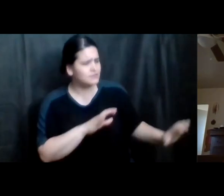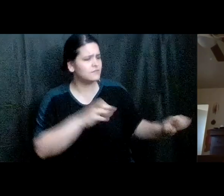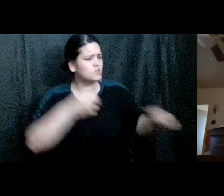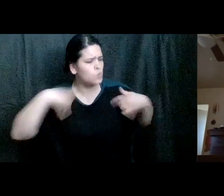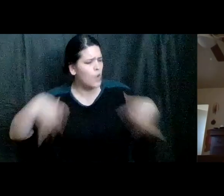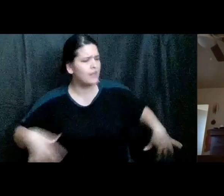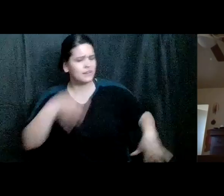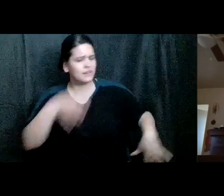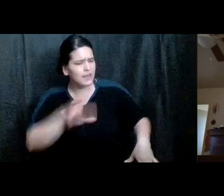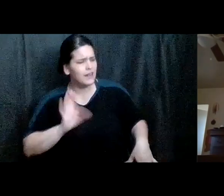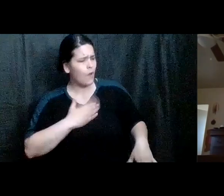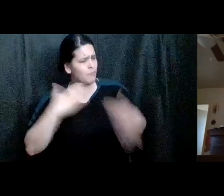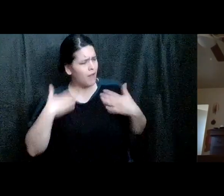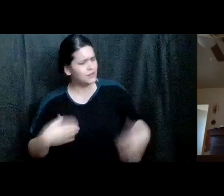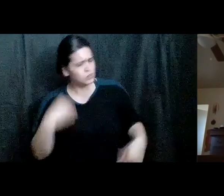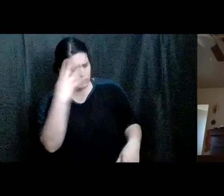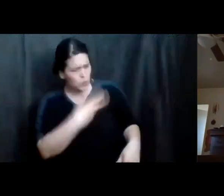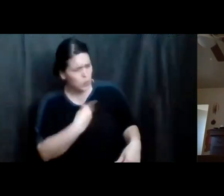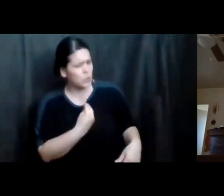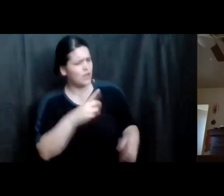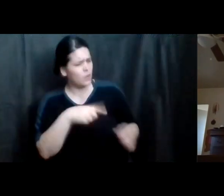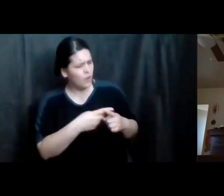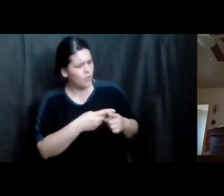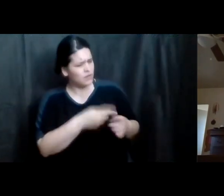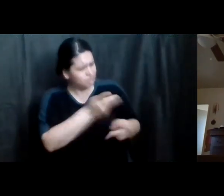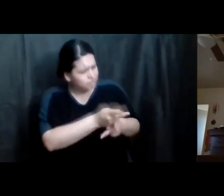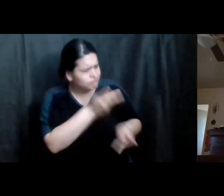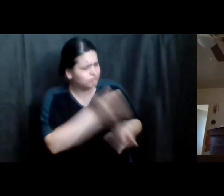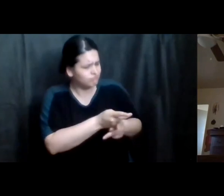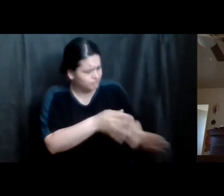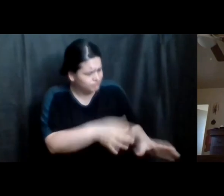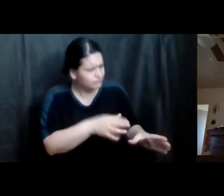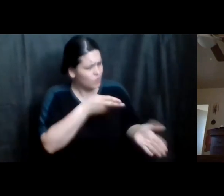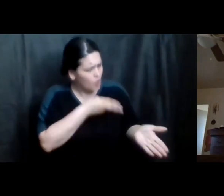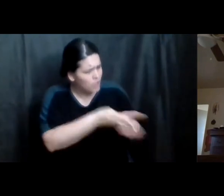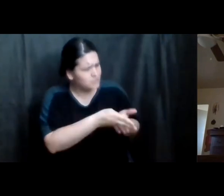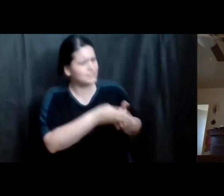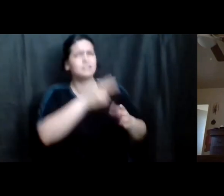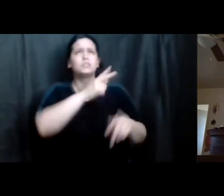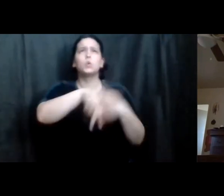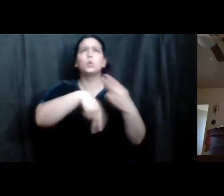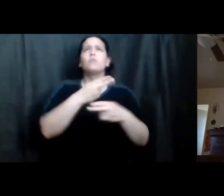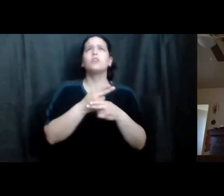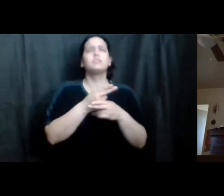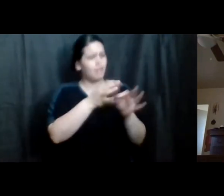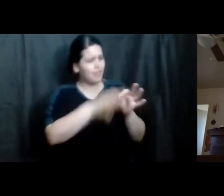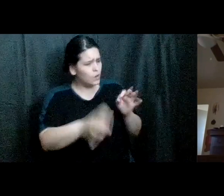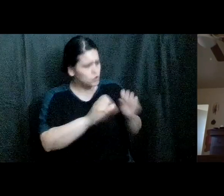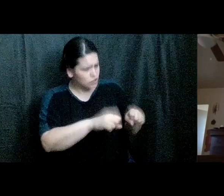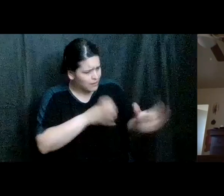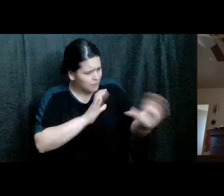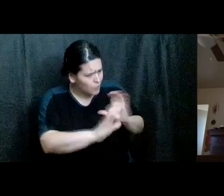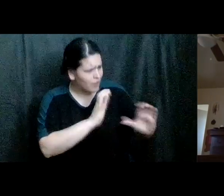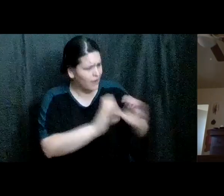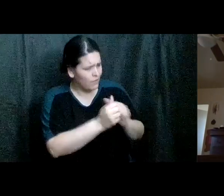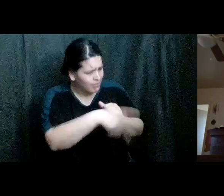of truth. Honesty is the universal language that can pass through rectangular cell walls, and feelings find their place